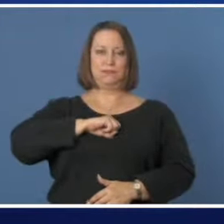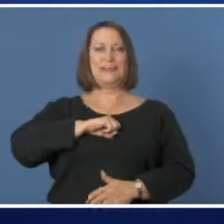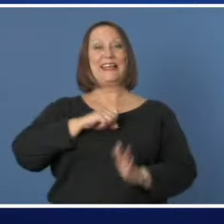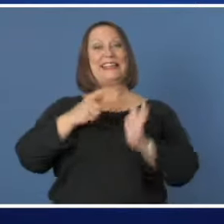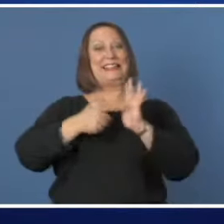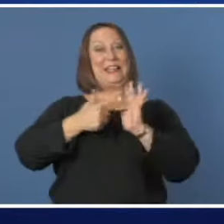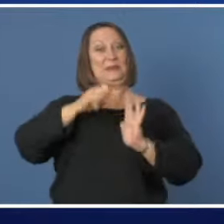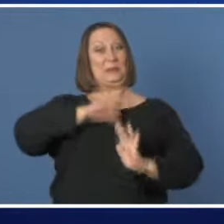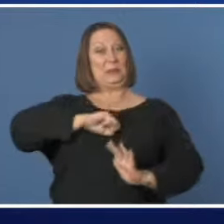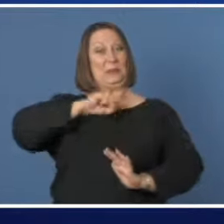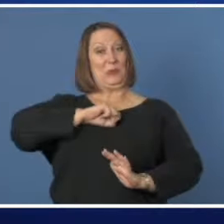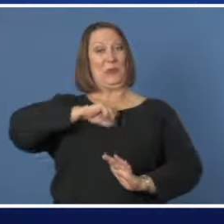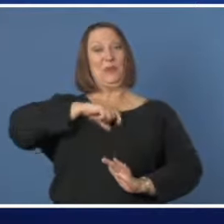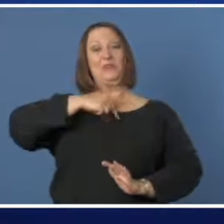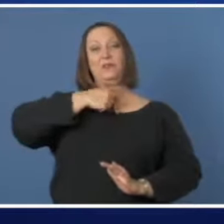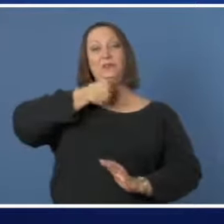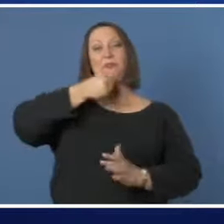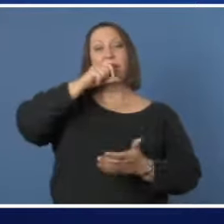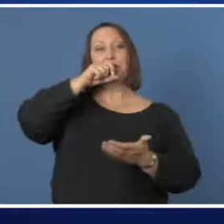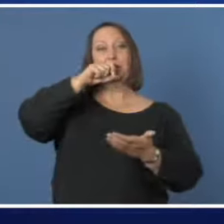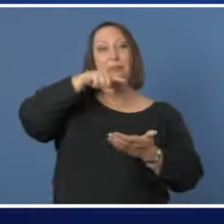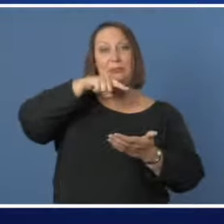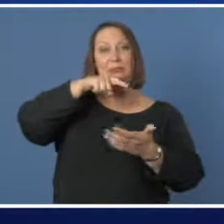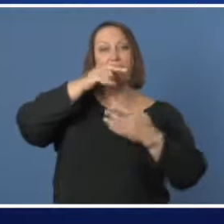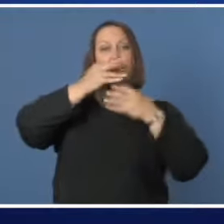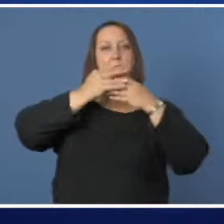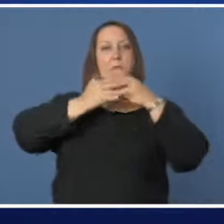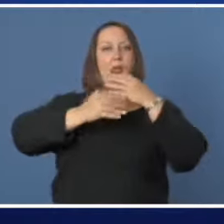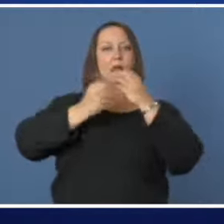Frothy, bloody sputum